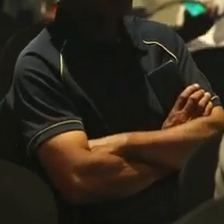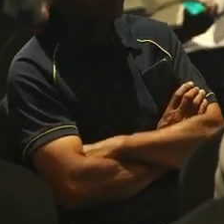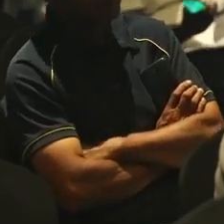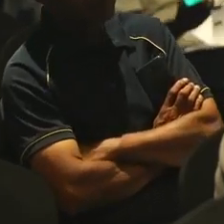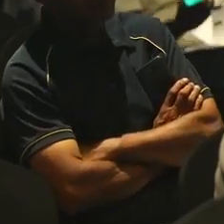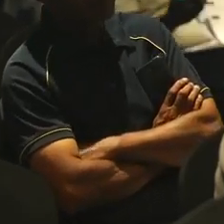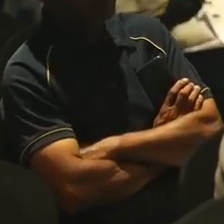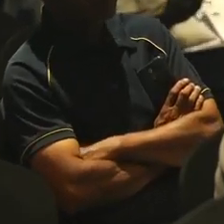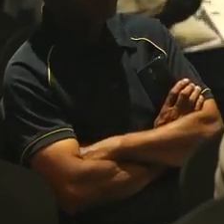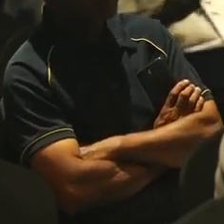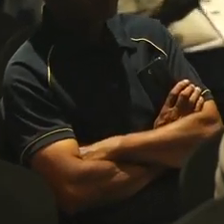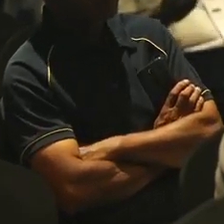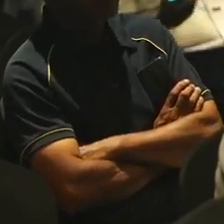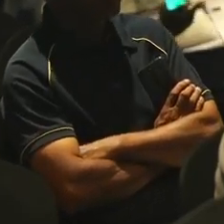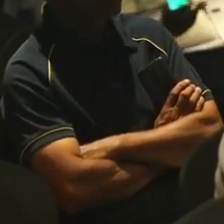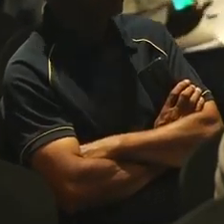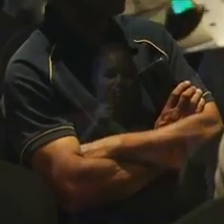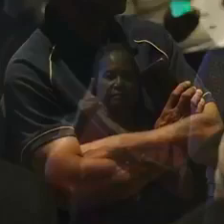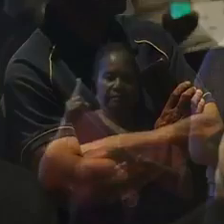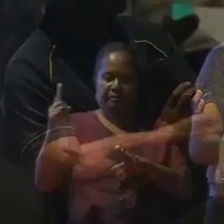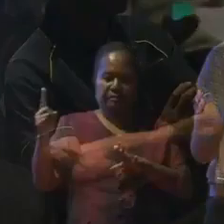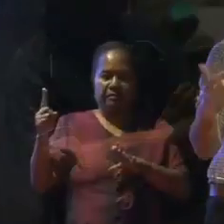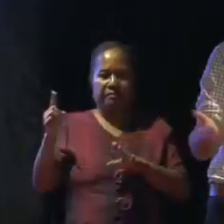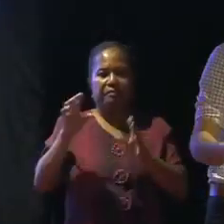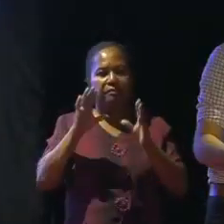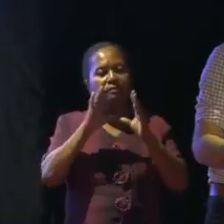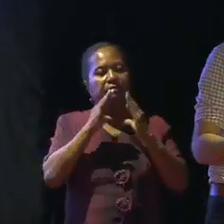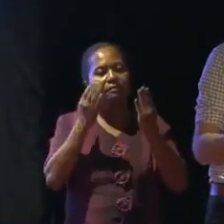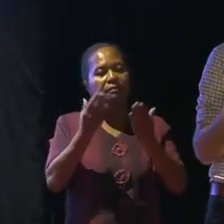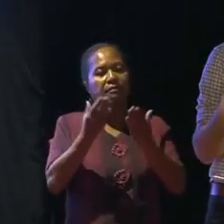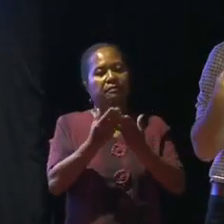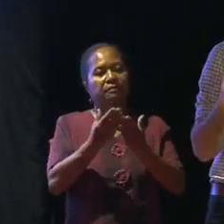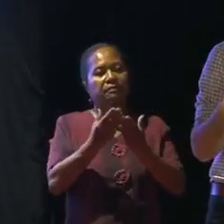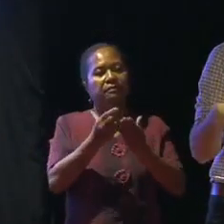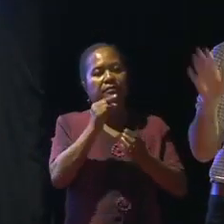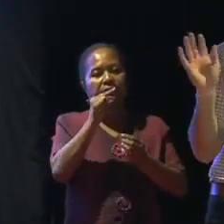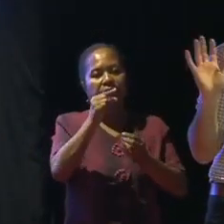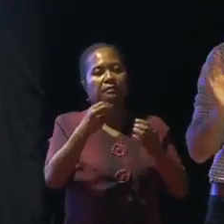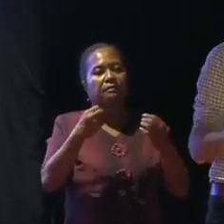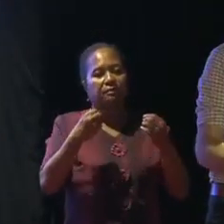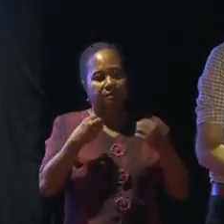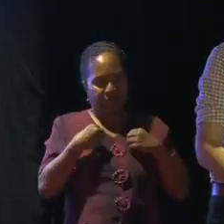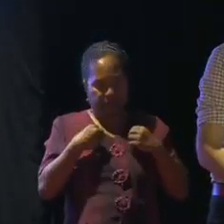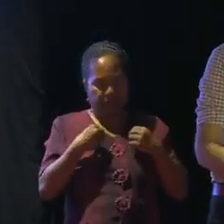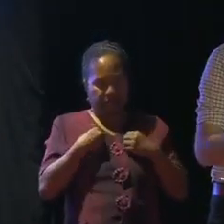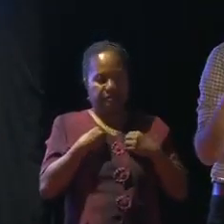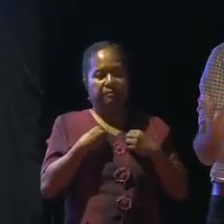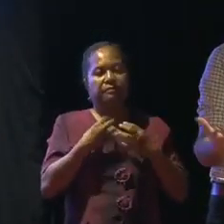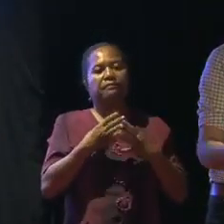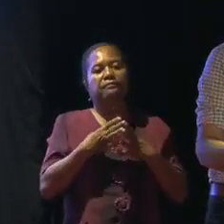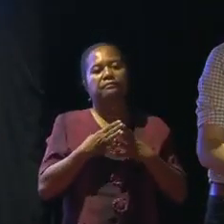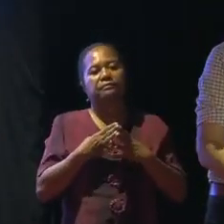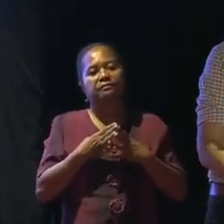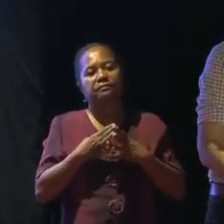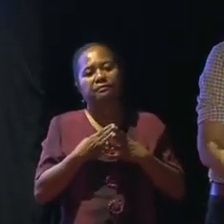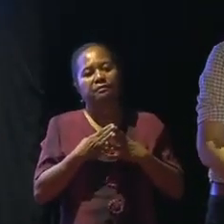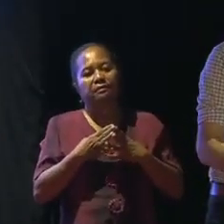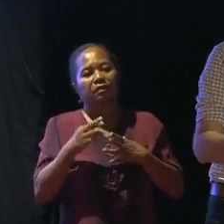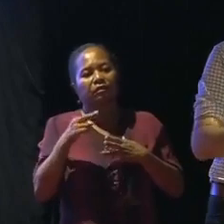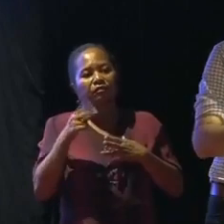large taxpayers, individual sole traders like yourselves, small businesses, large businesses, basically the whole